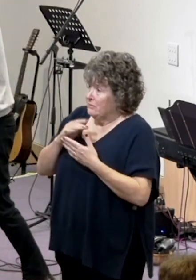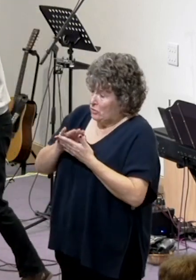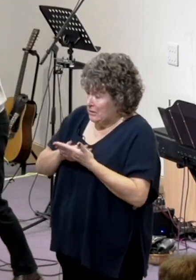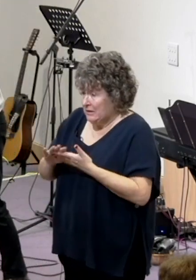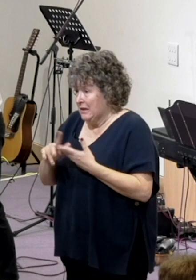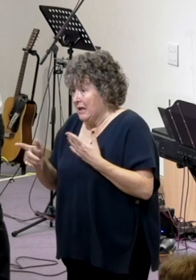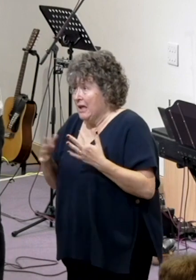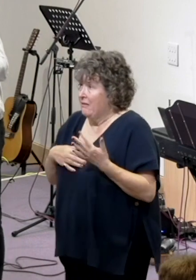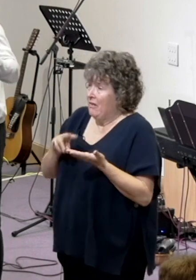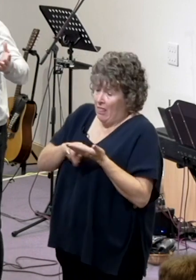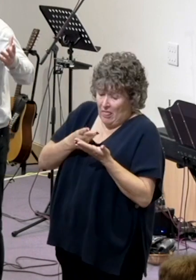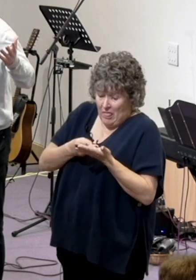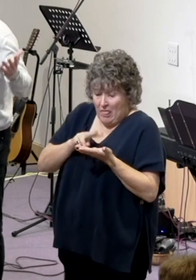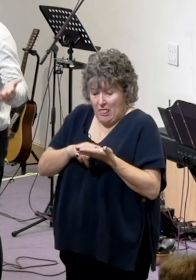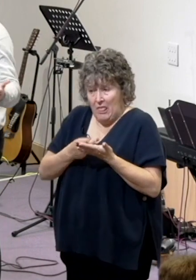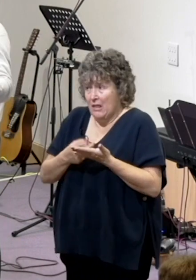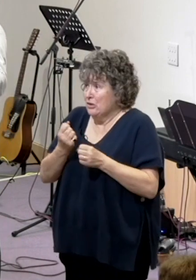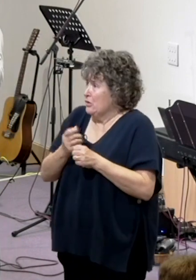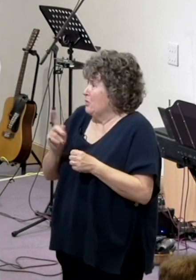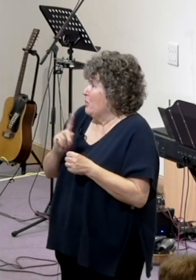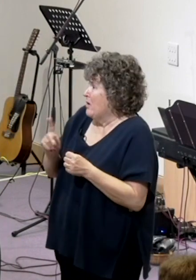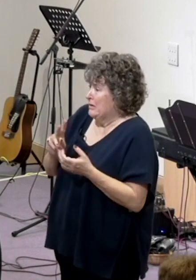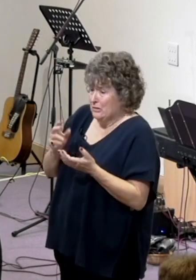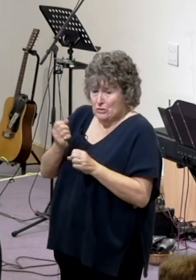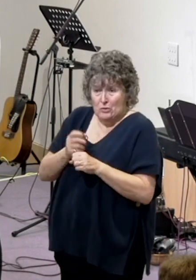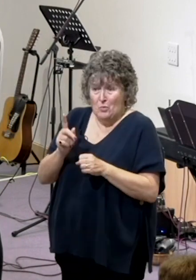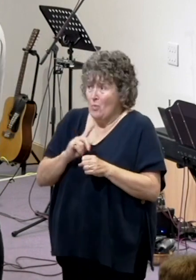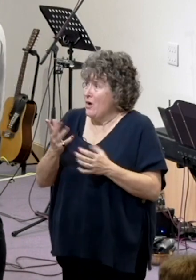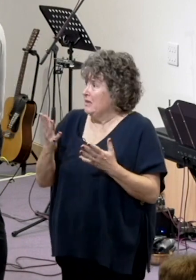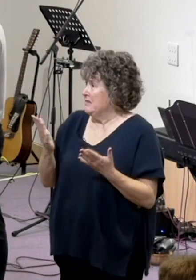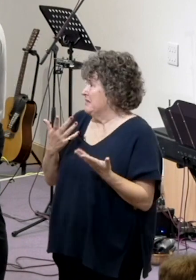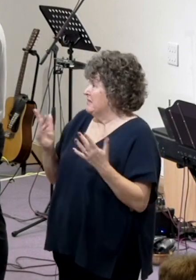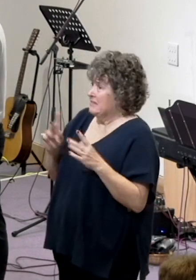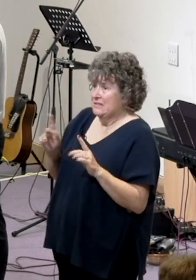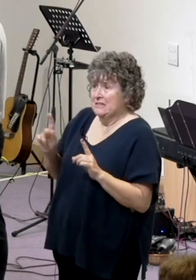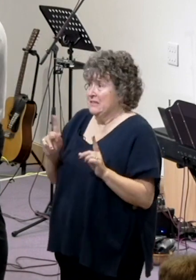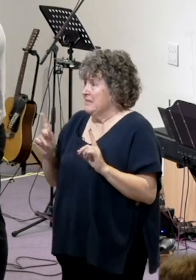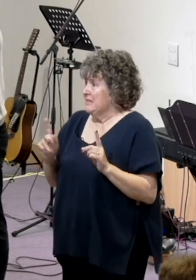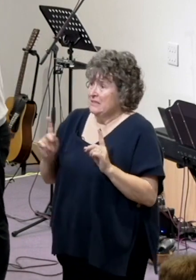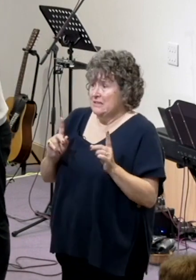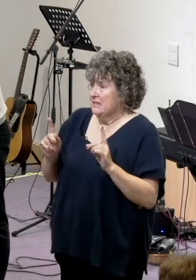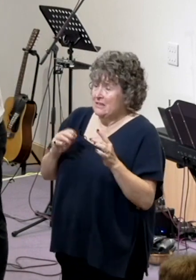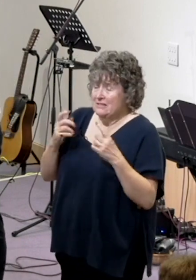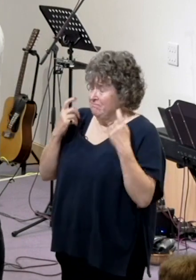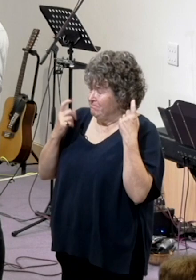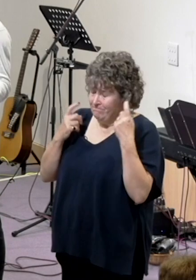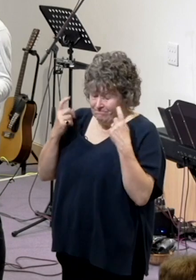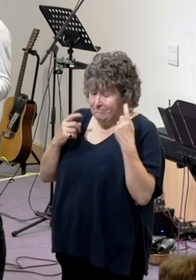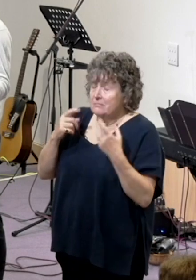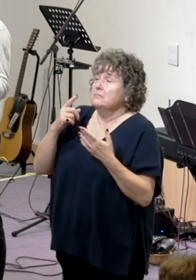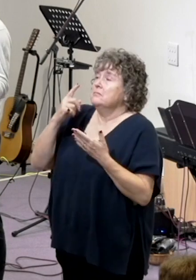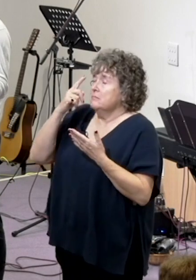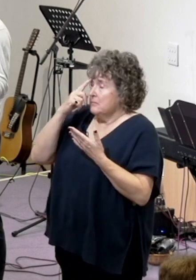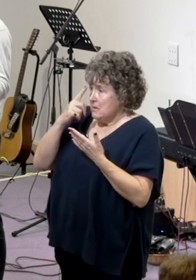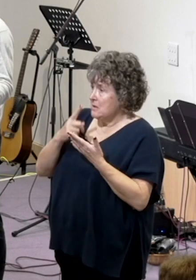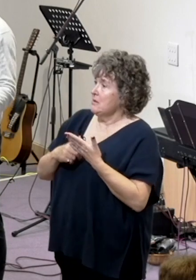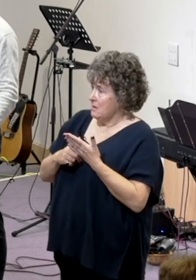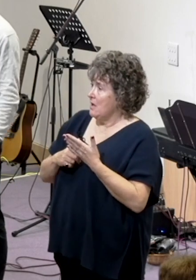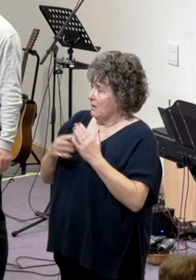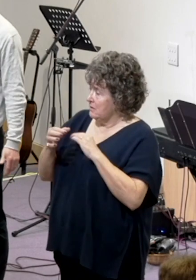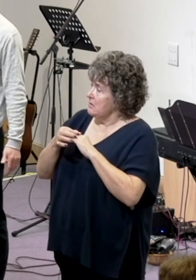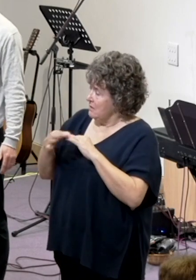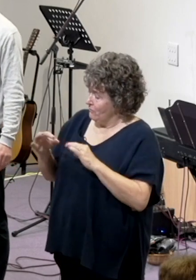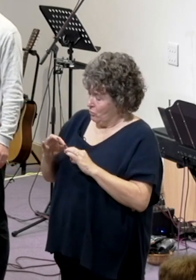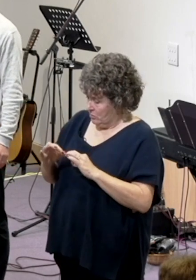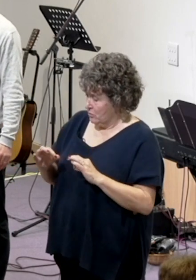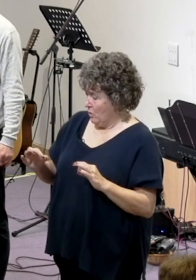through sleepless nights trying to work out, what am I going to do? What is the right thing to do? After he made a decision, that was